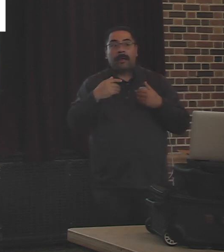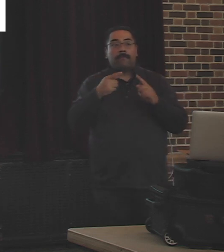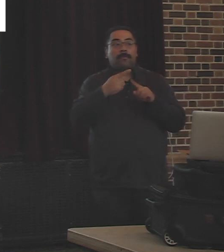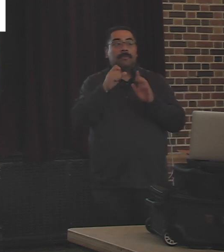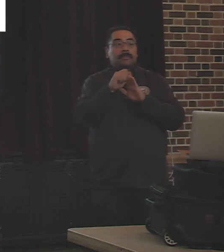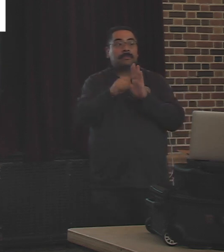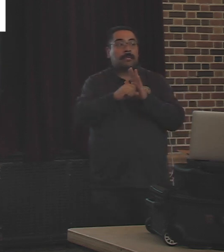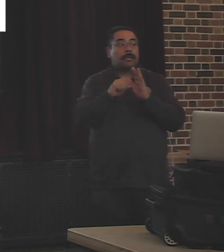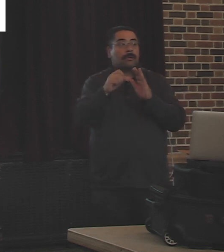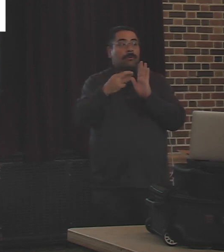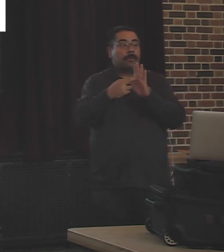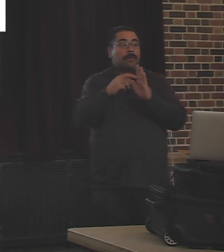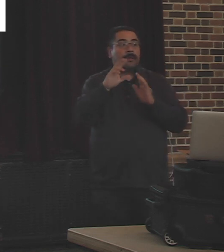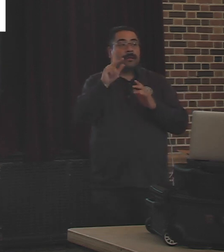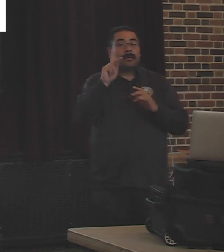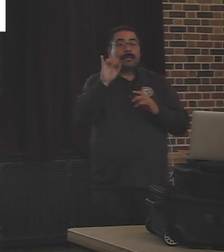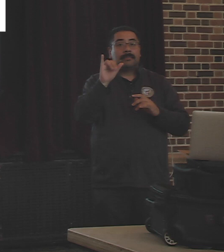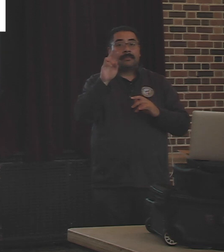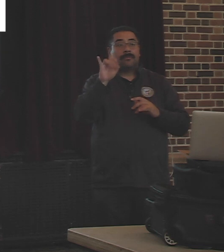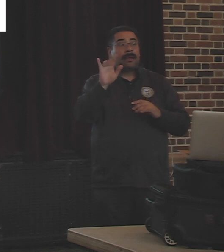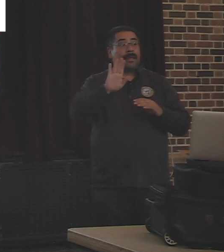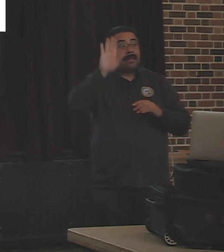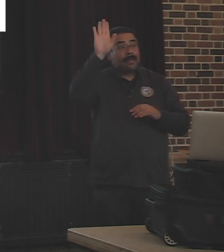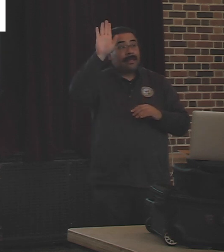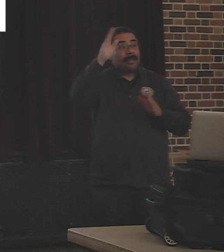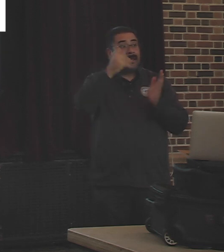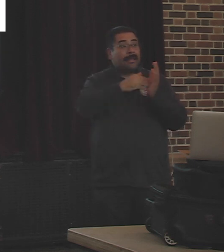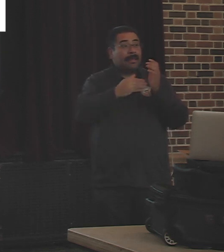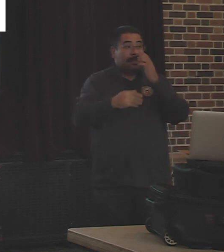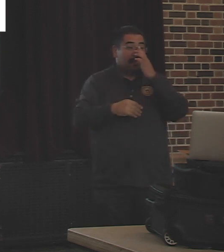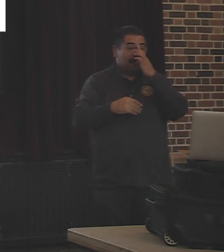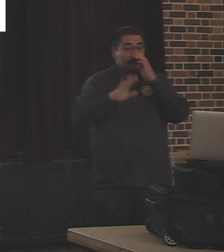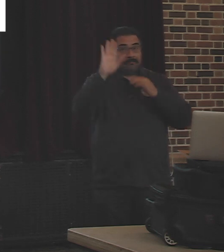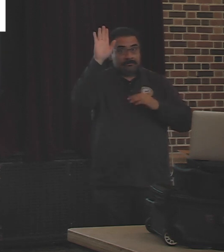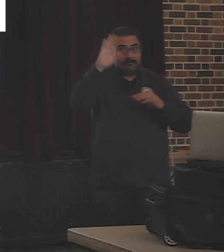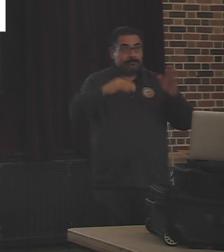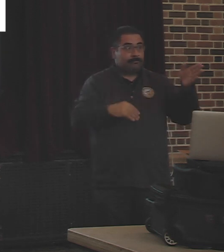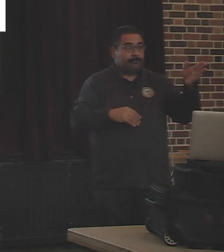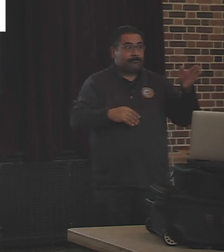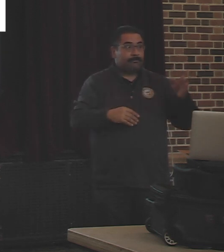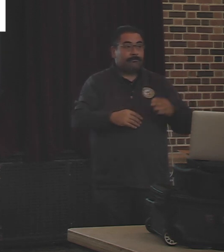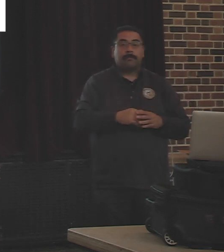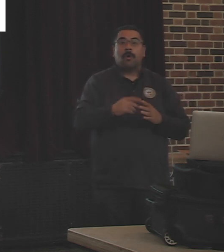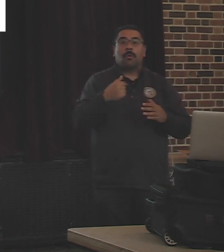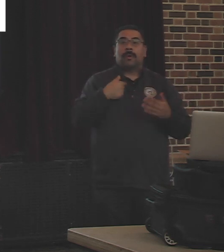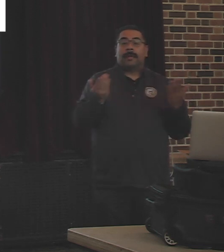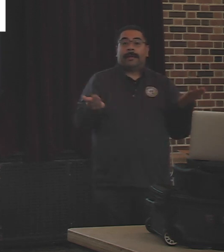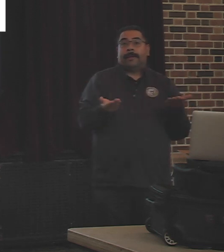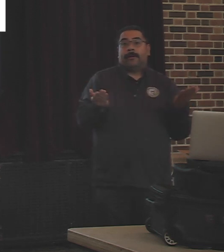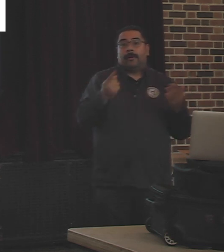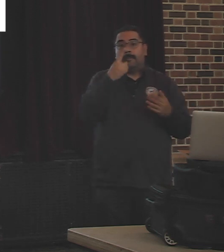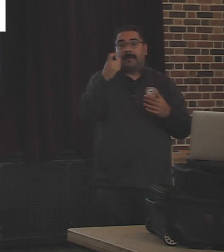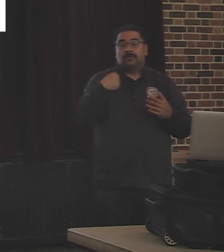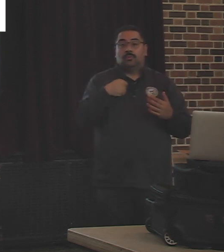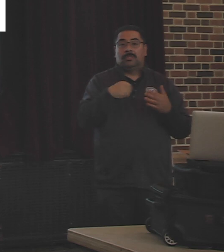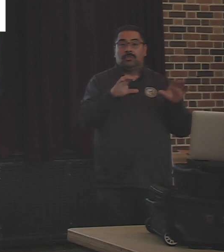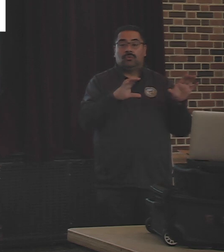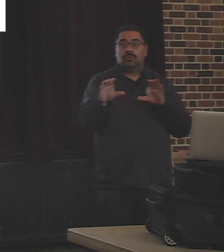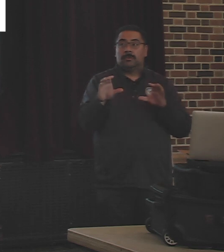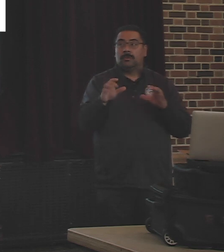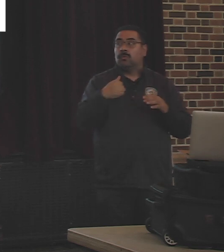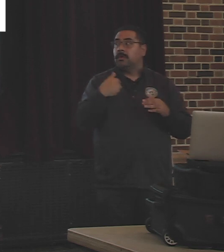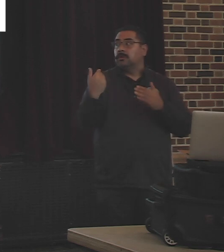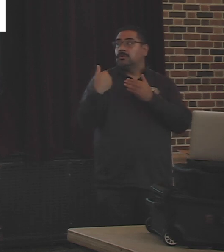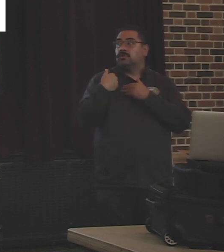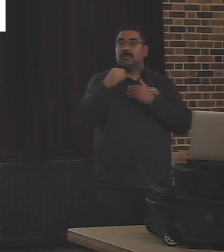state of Illinois, Casey Ray. Raise your hand again. And we're here because we are in